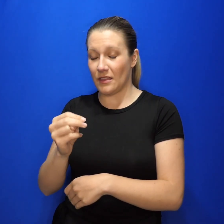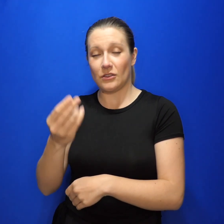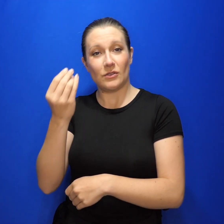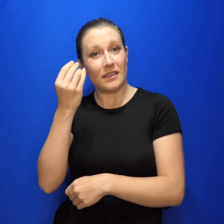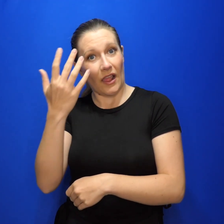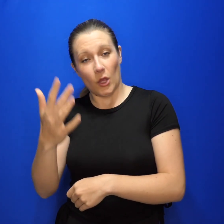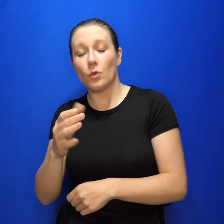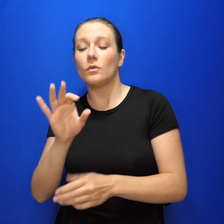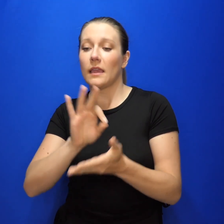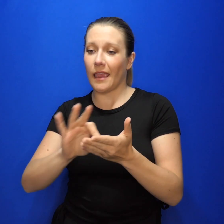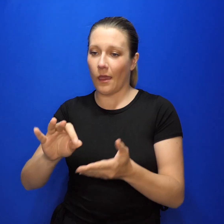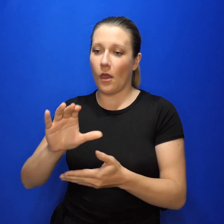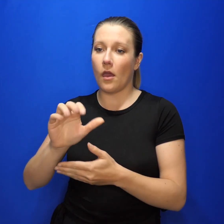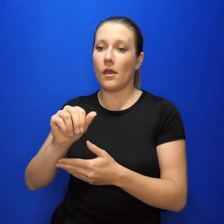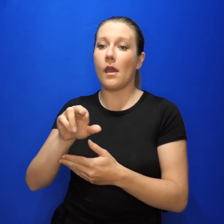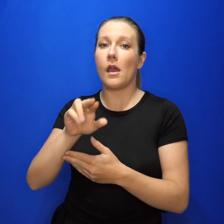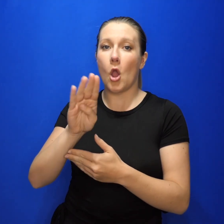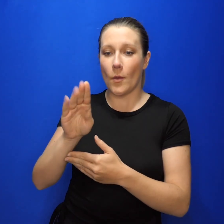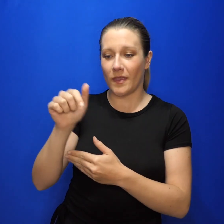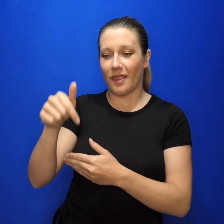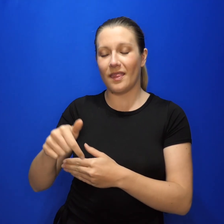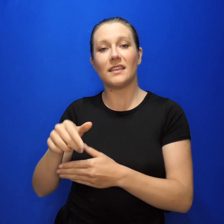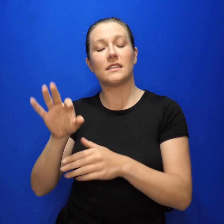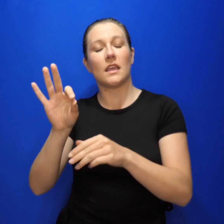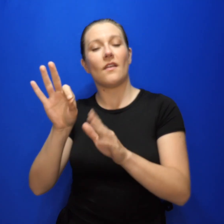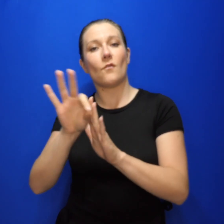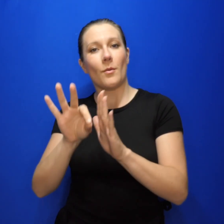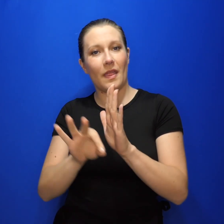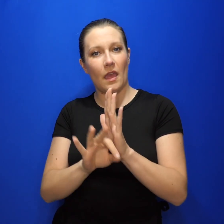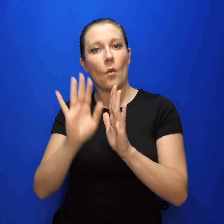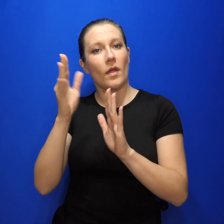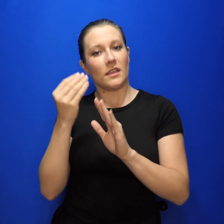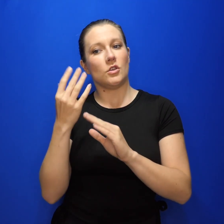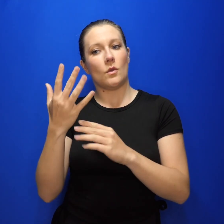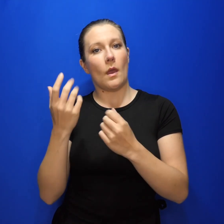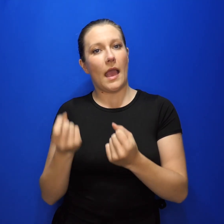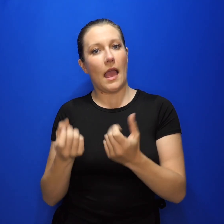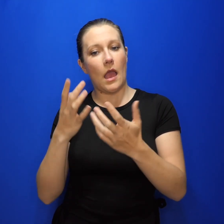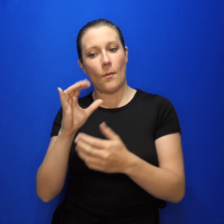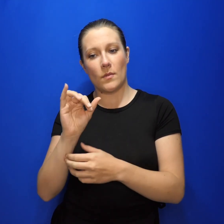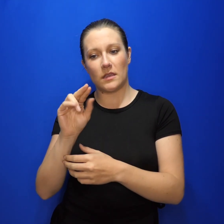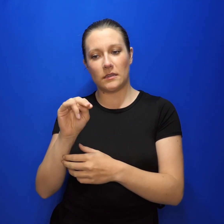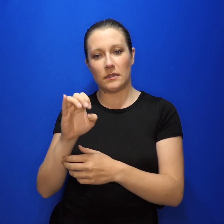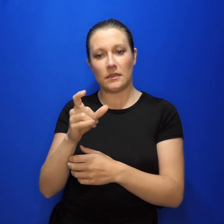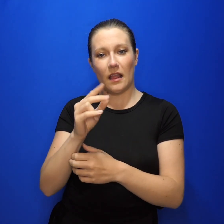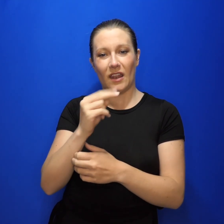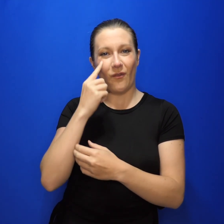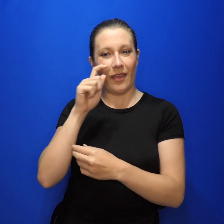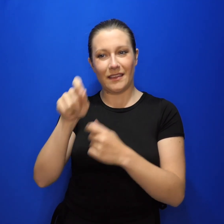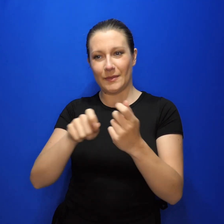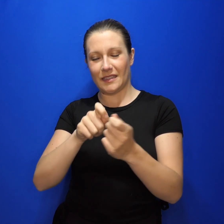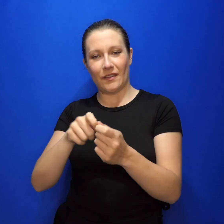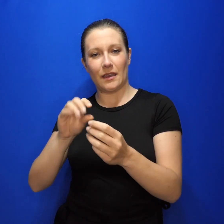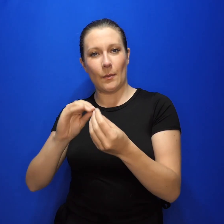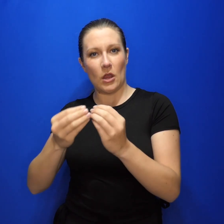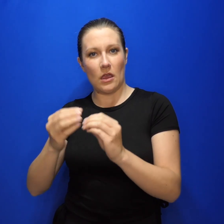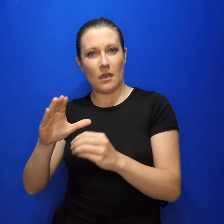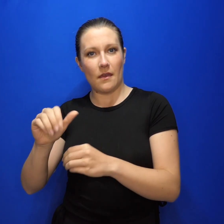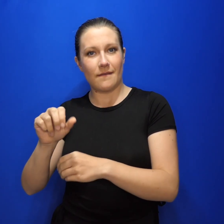your carbs, this formula will tell you how much insulin for this amount of carbs. The thing you need